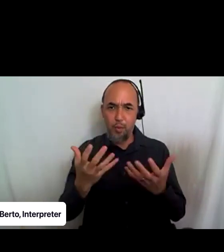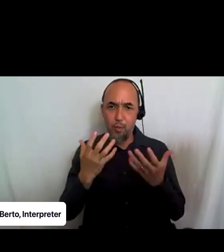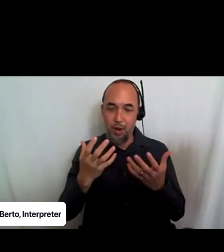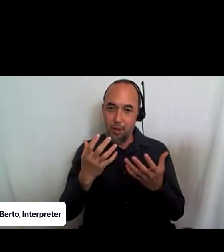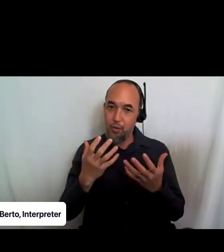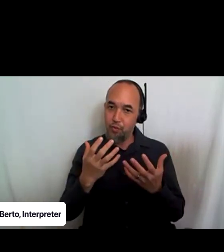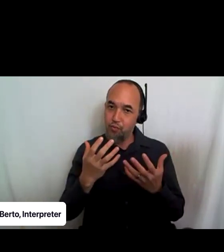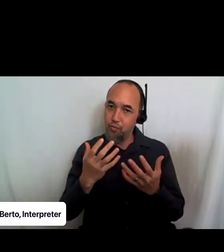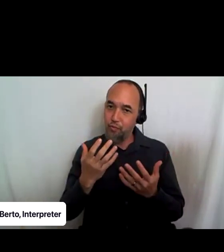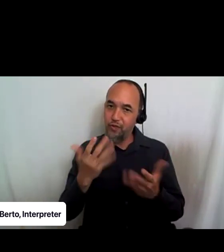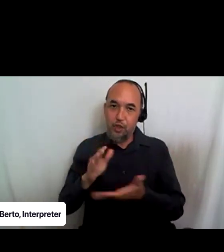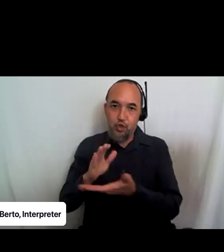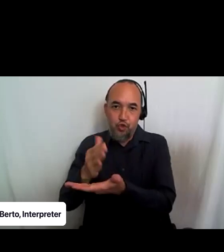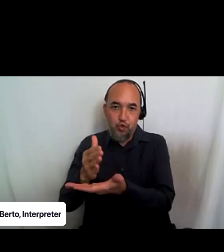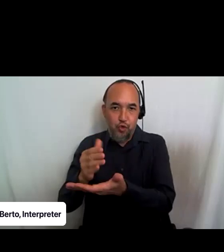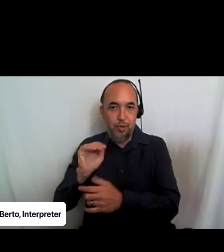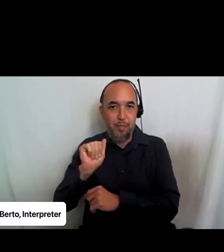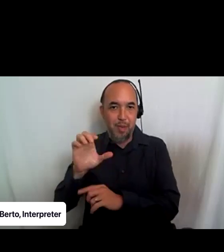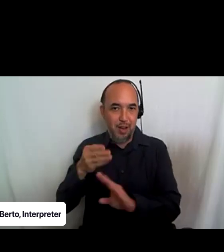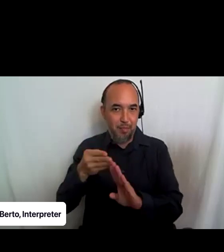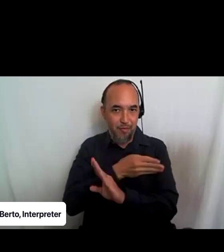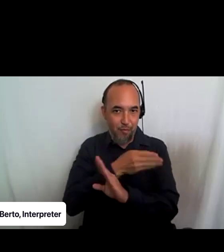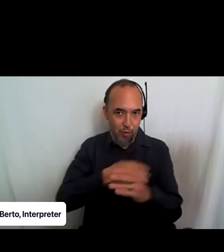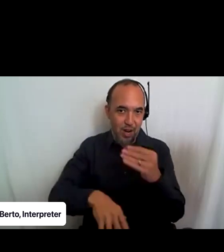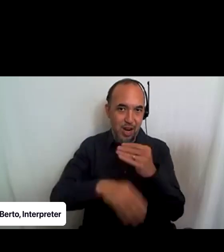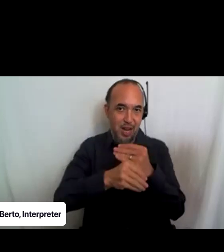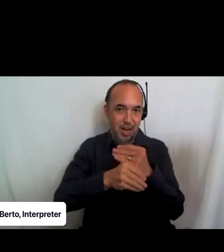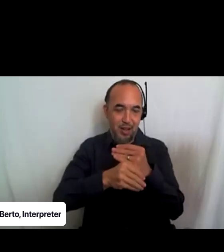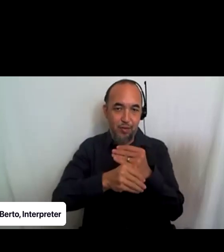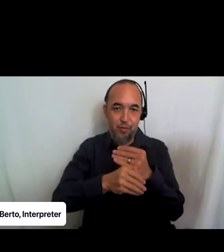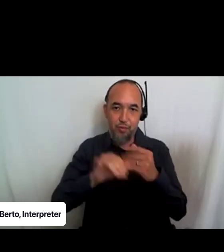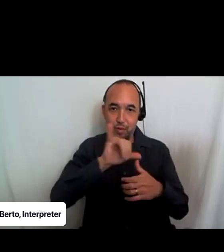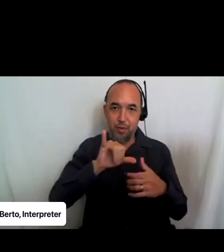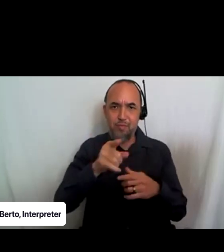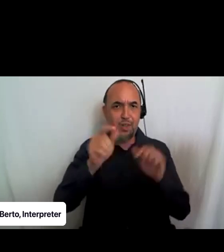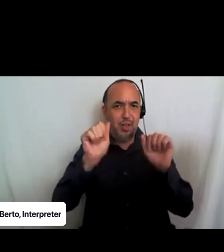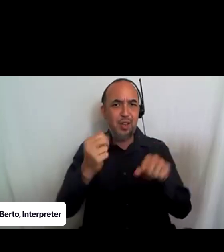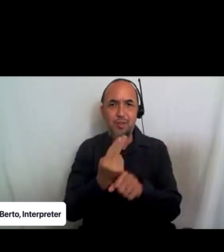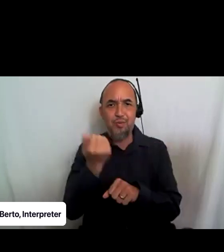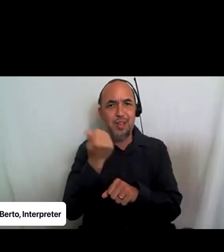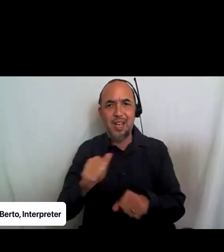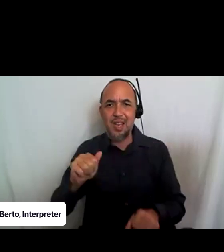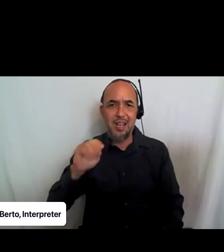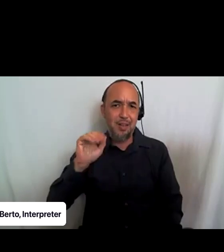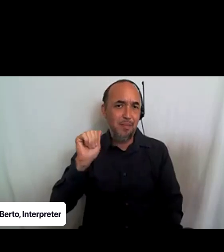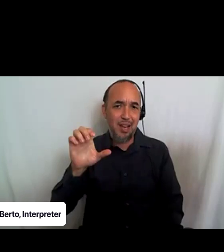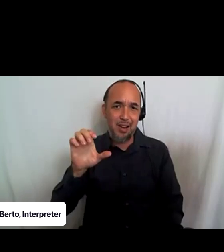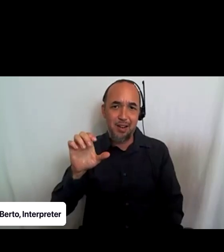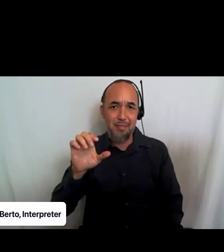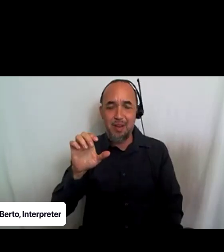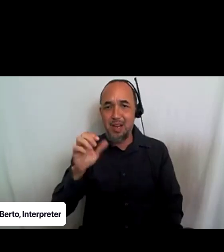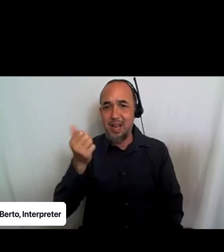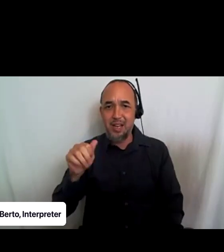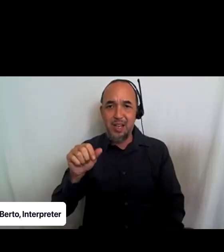the uh, bechamel sauce. So you can use any pasta you want, really, has a tubular pasta